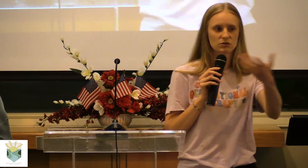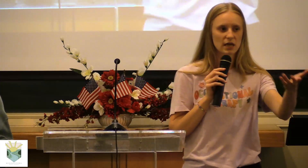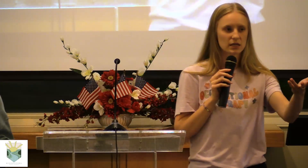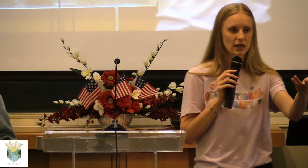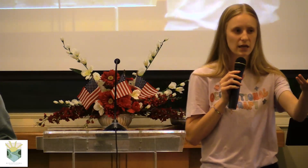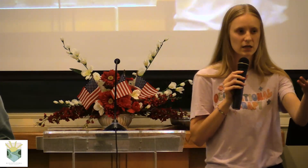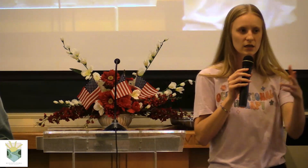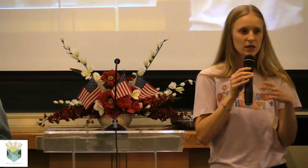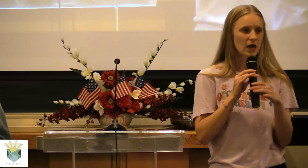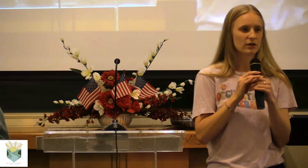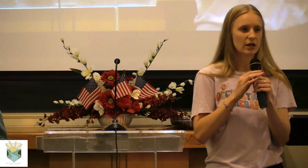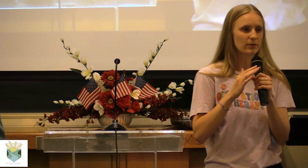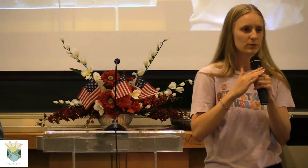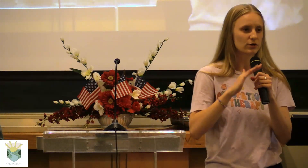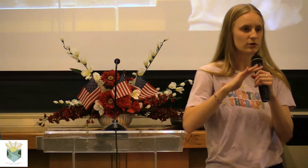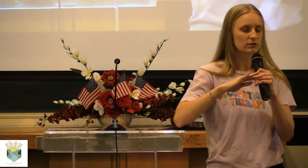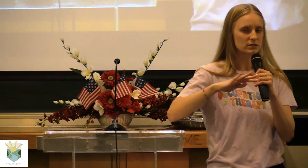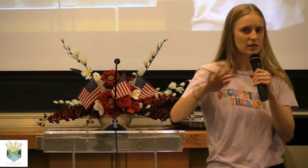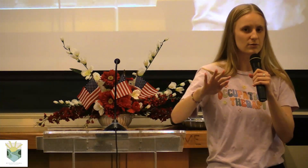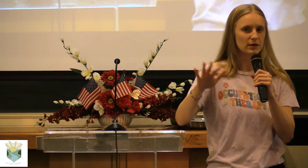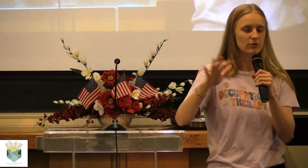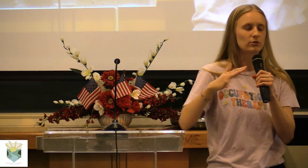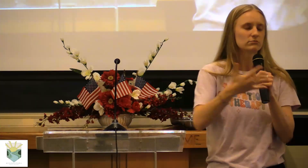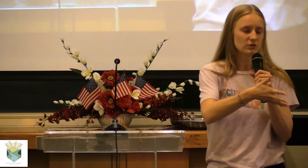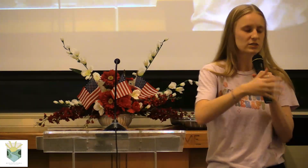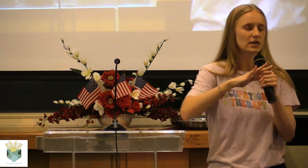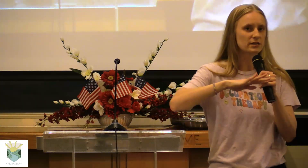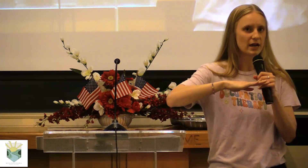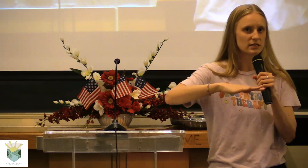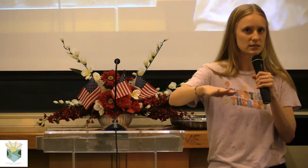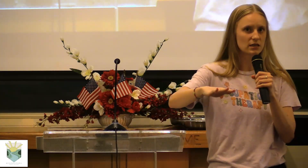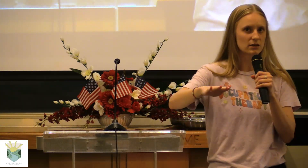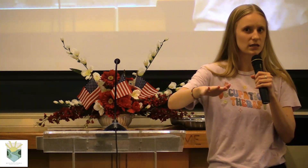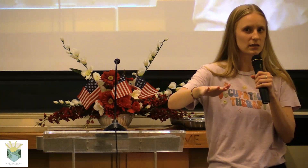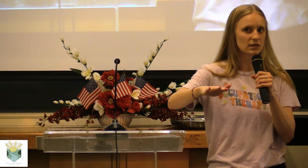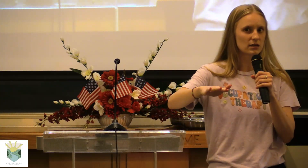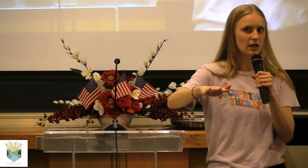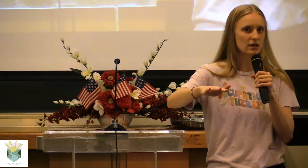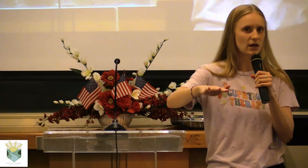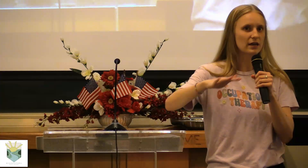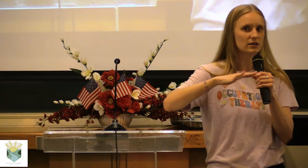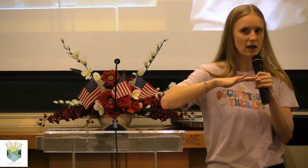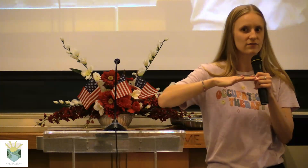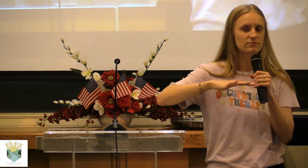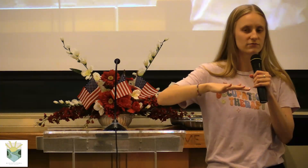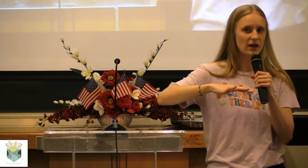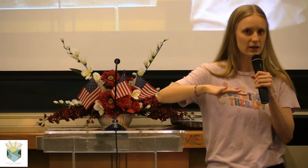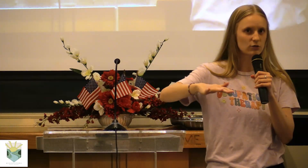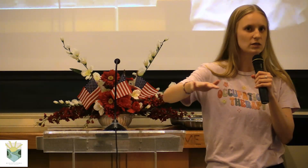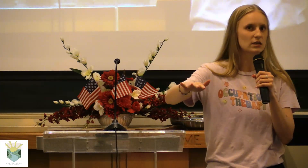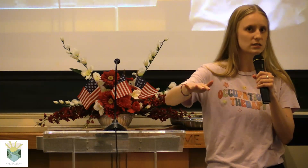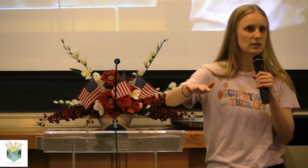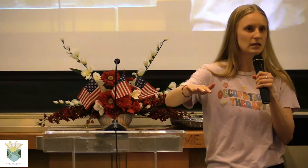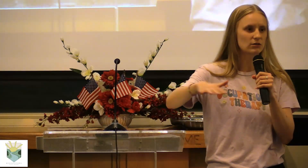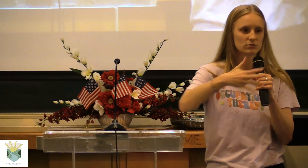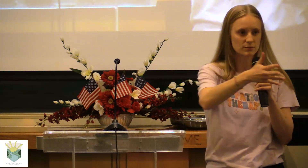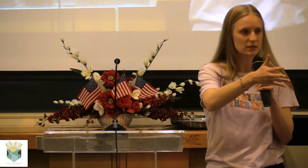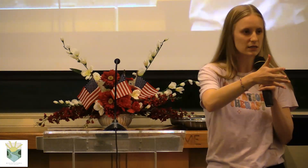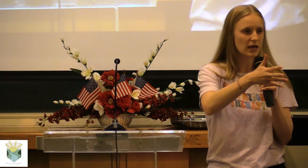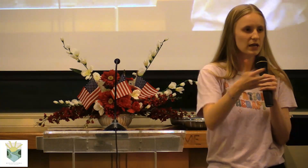saying like, I can't remember your example, but you said nice and clean, and then like I vacuumed and it's clean or something like that.